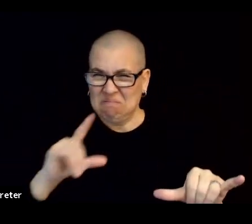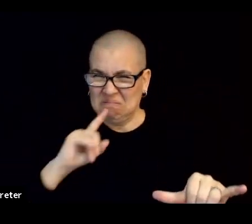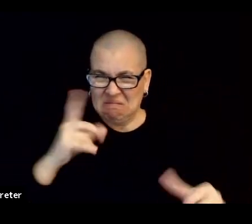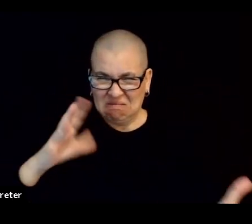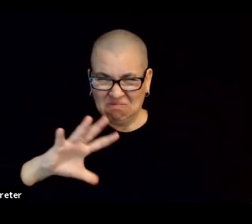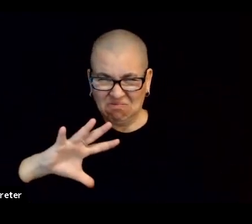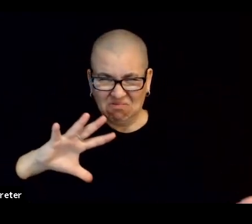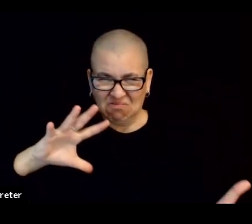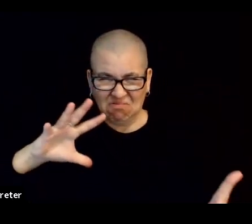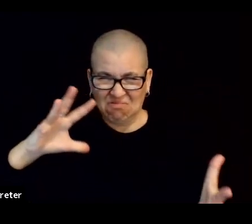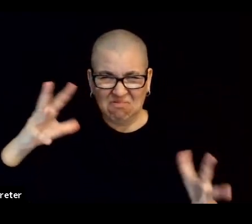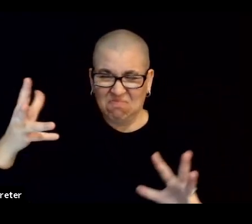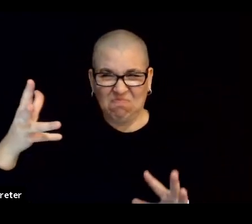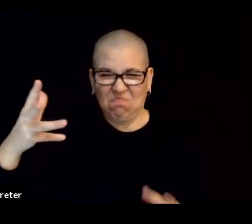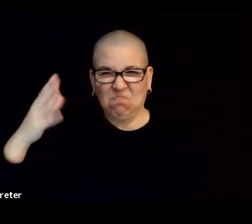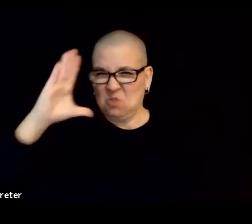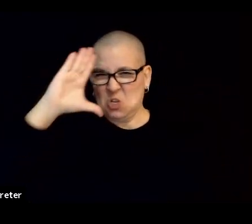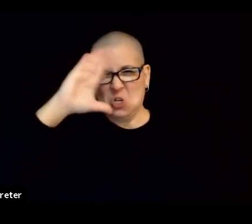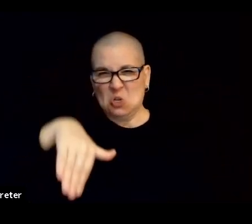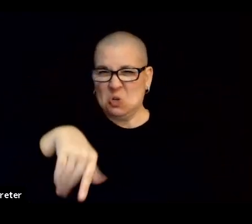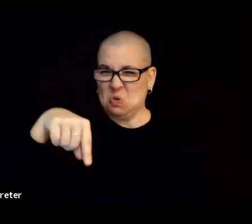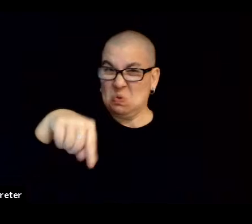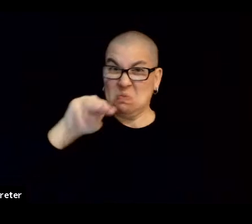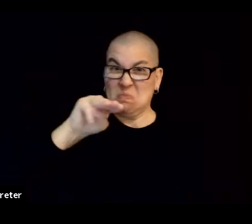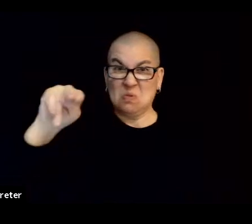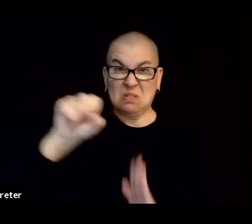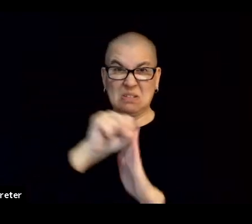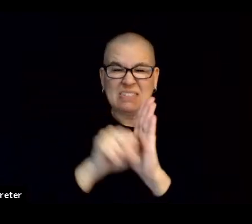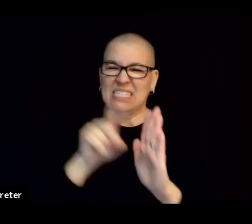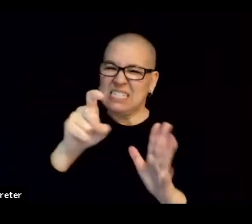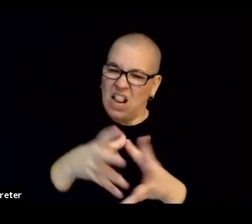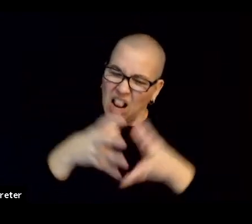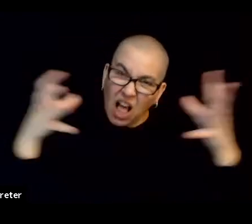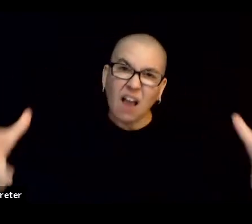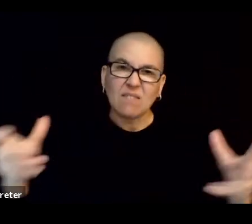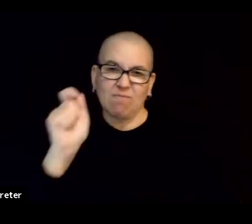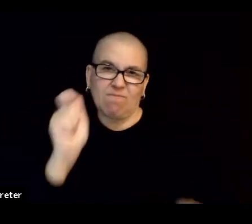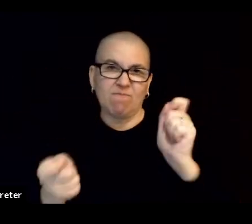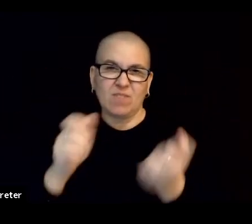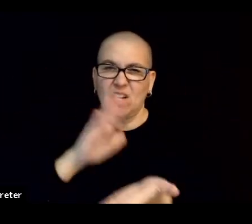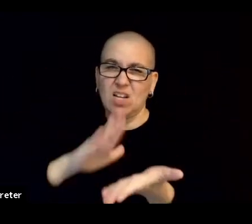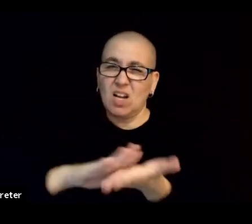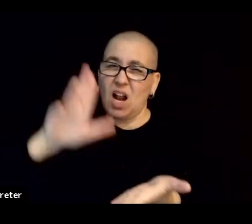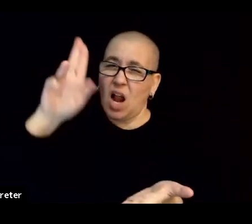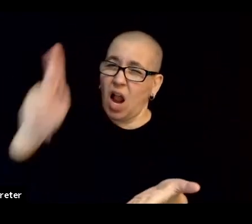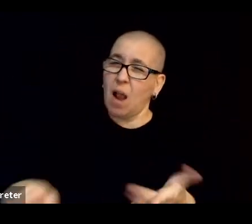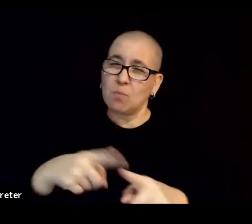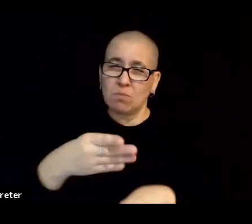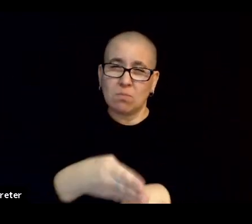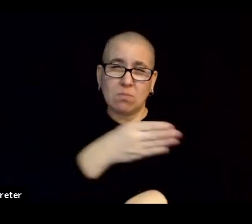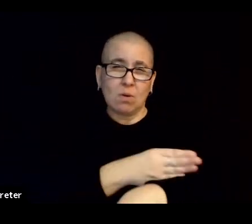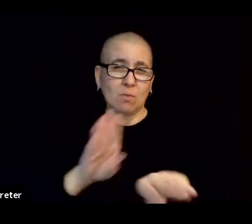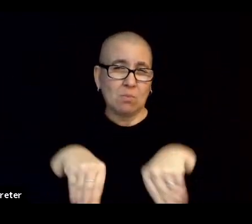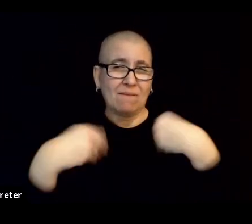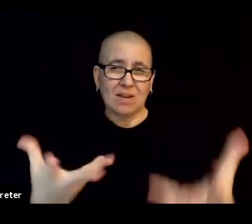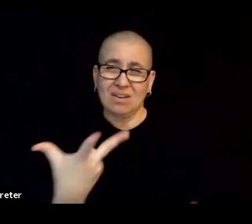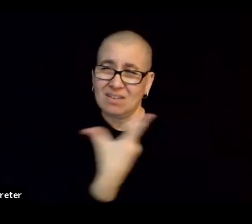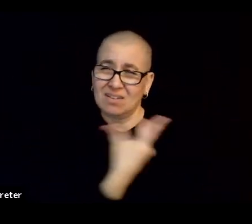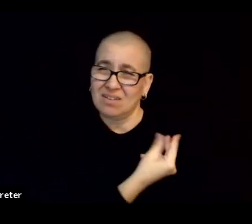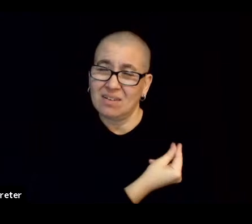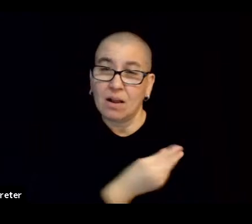vaccine and many points of access to reach the nearly 4.5 billion adults who should get a